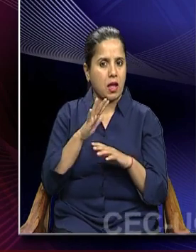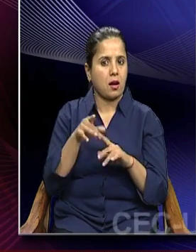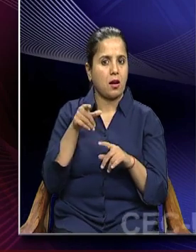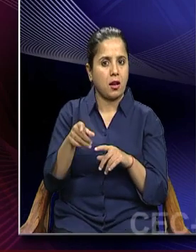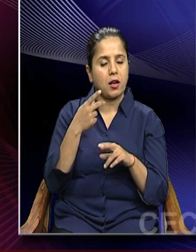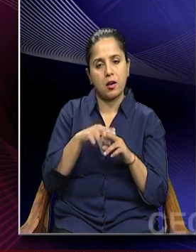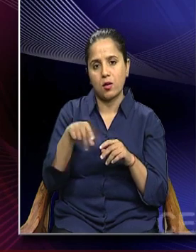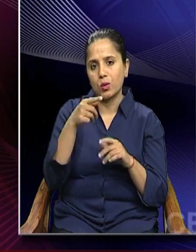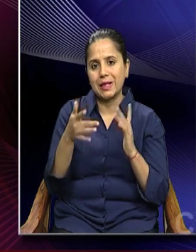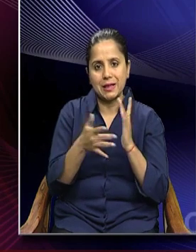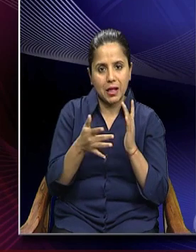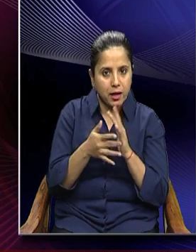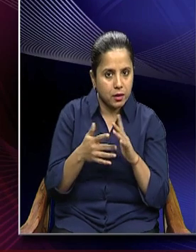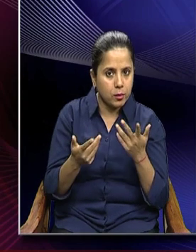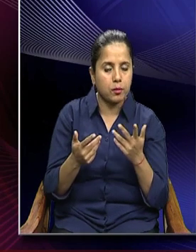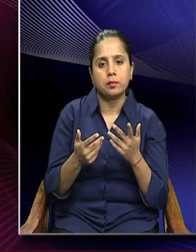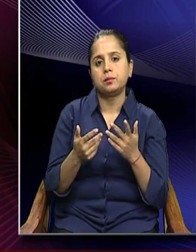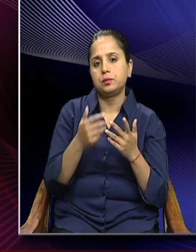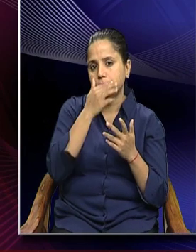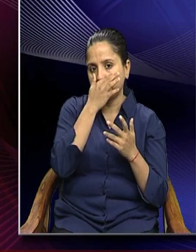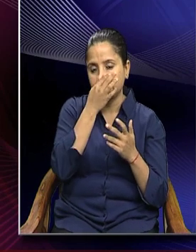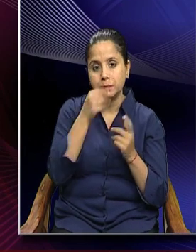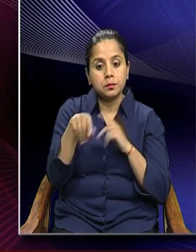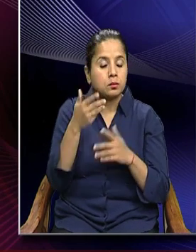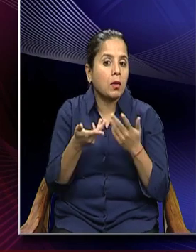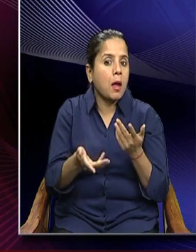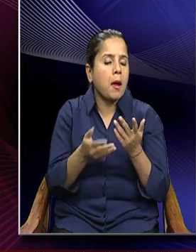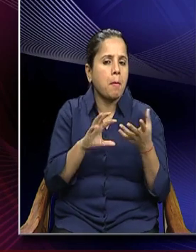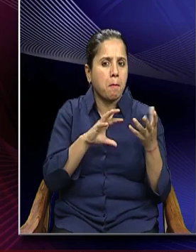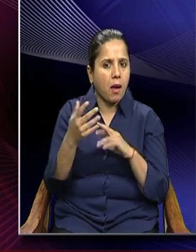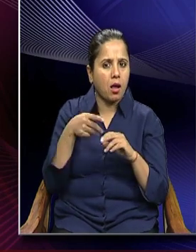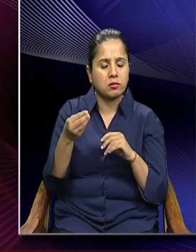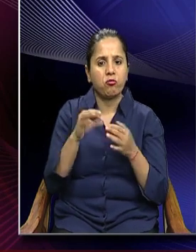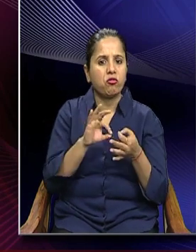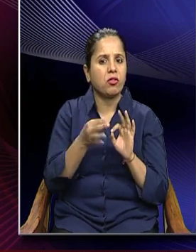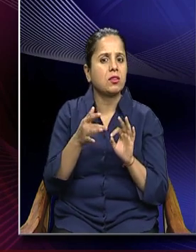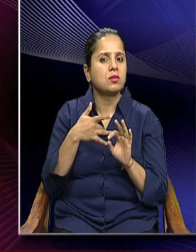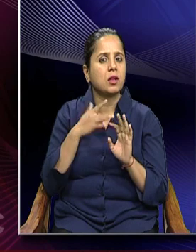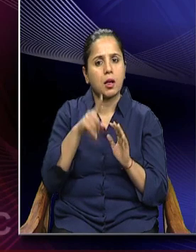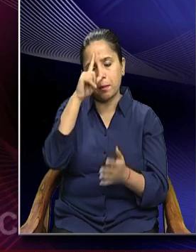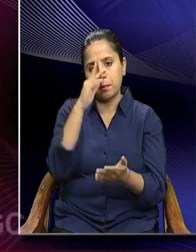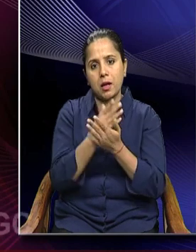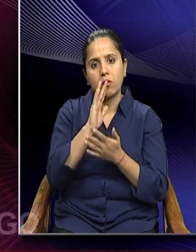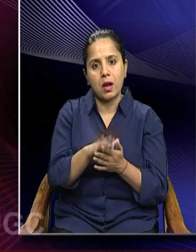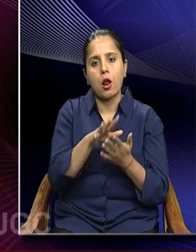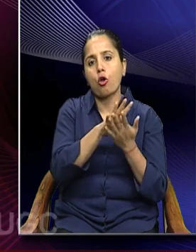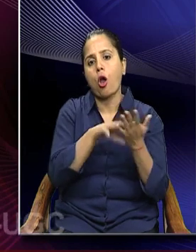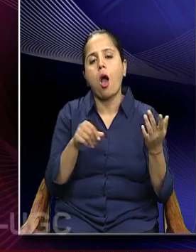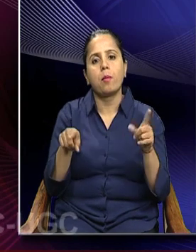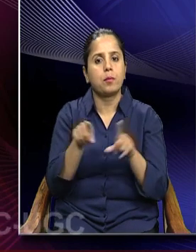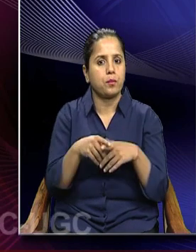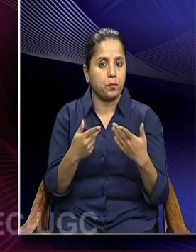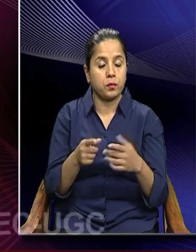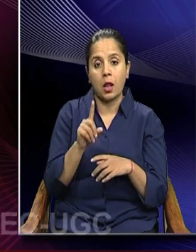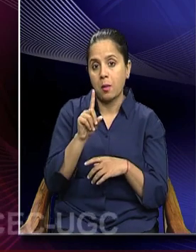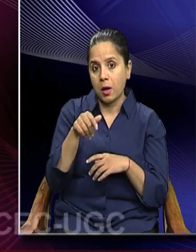uses techniques which are like mechanical, very fixed techniques, and it believes in replication.